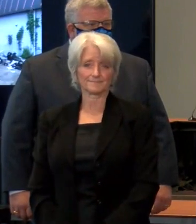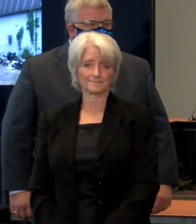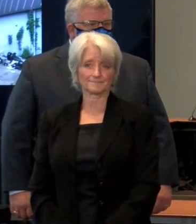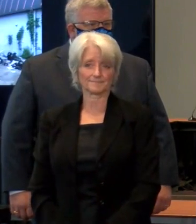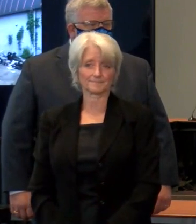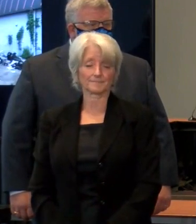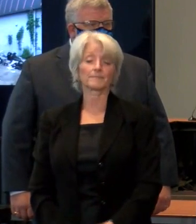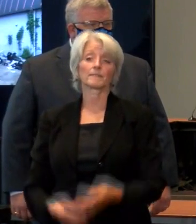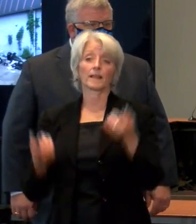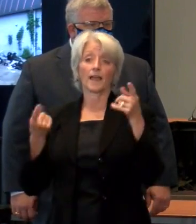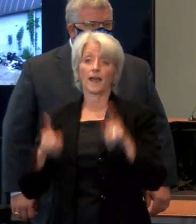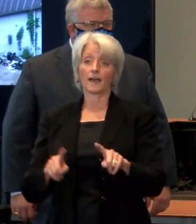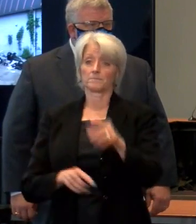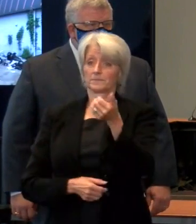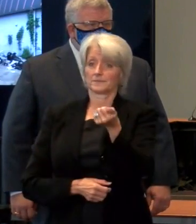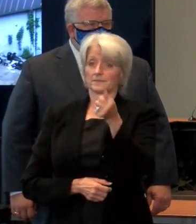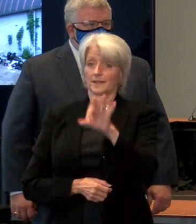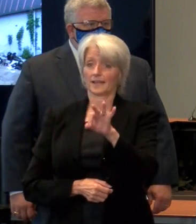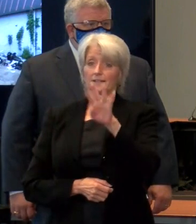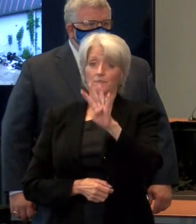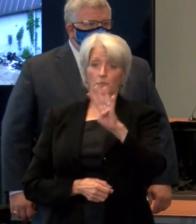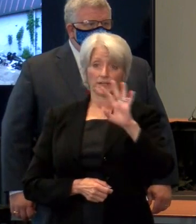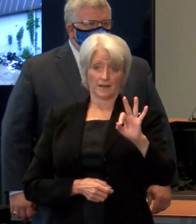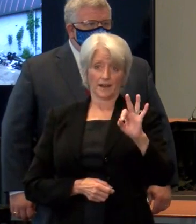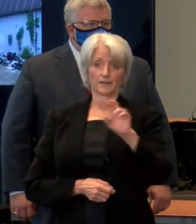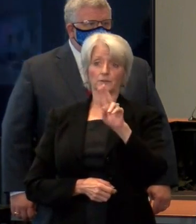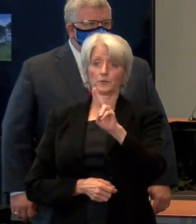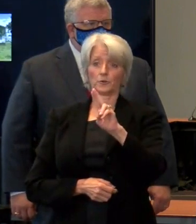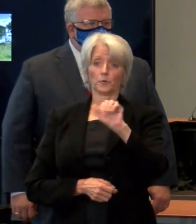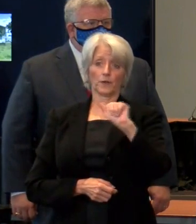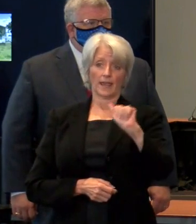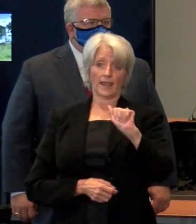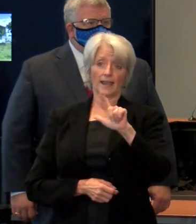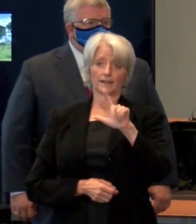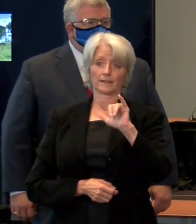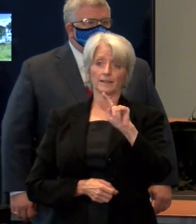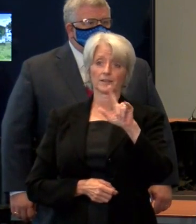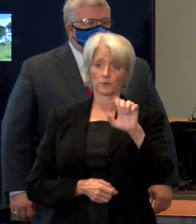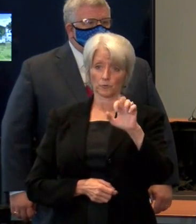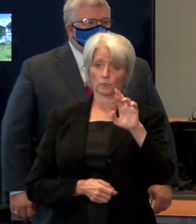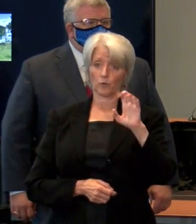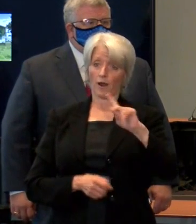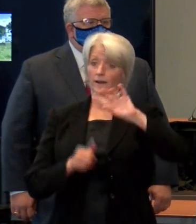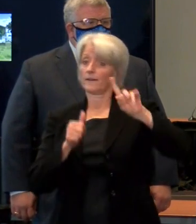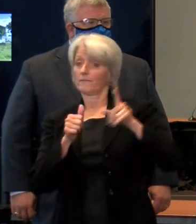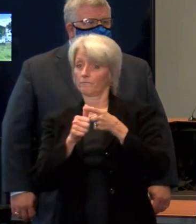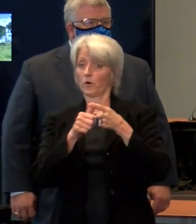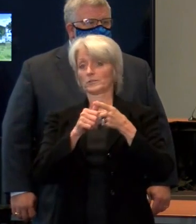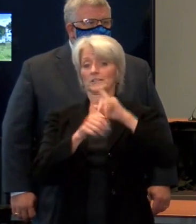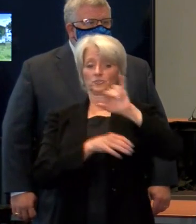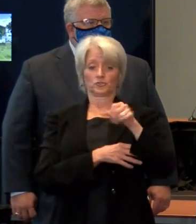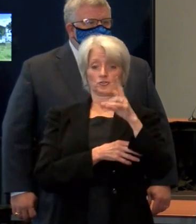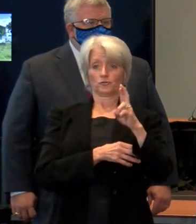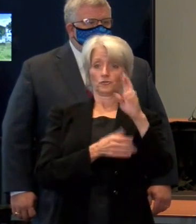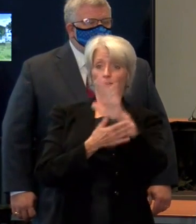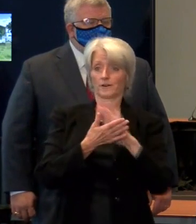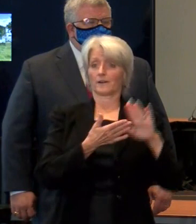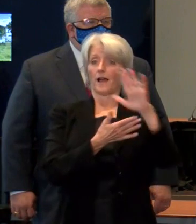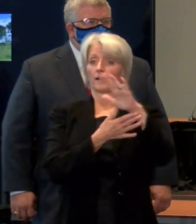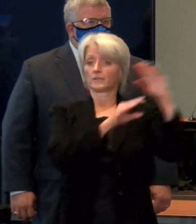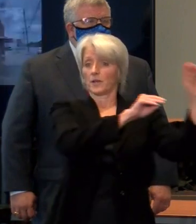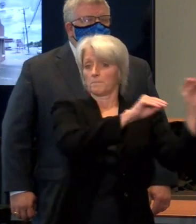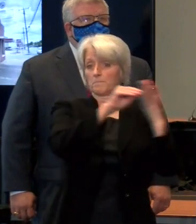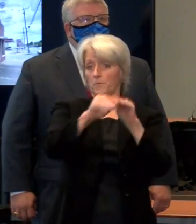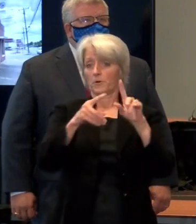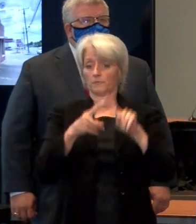It was 1949 when UA Little Rock's predecessor institution, Little Rock Junior College, moved to the